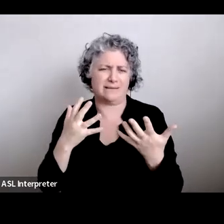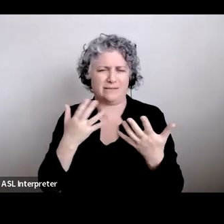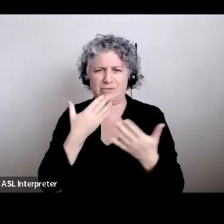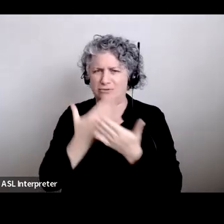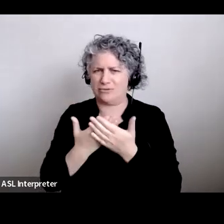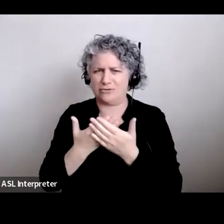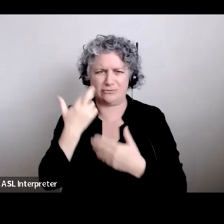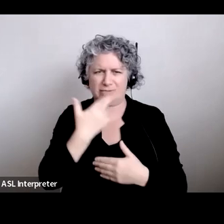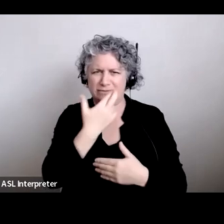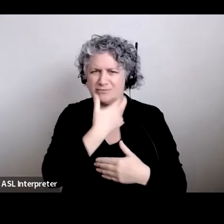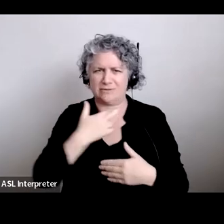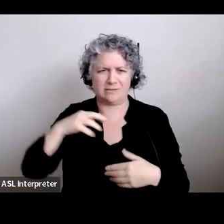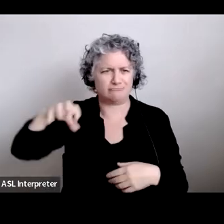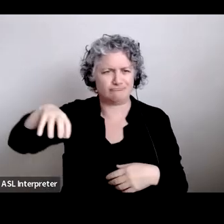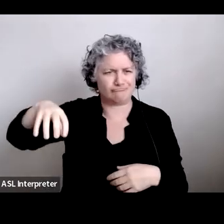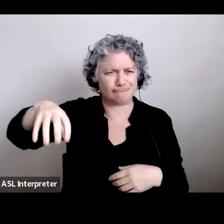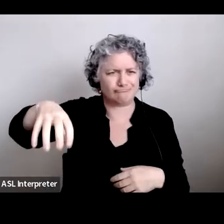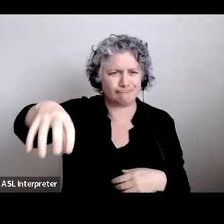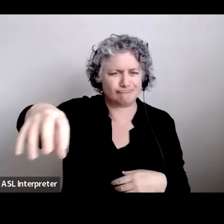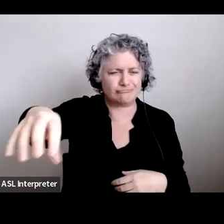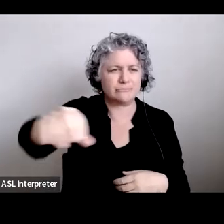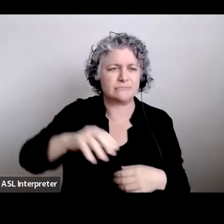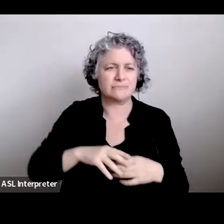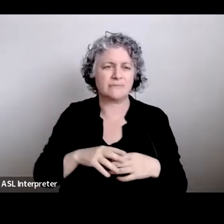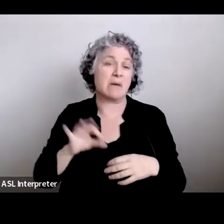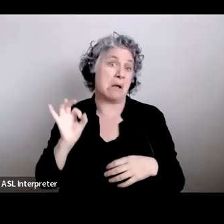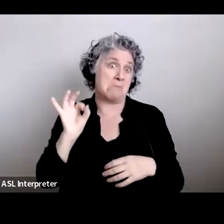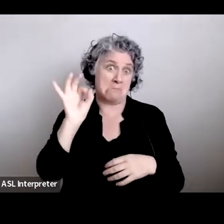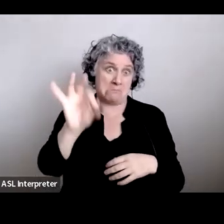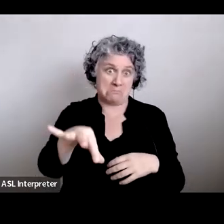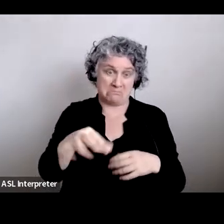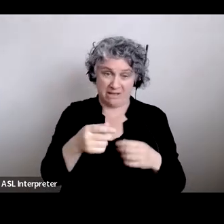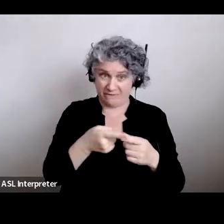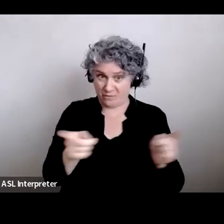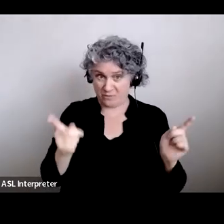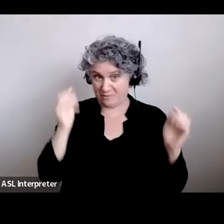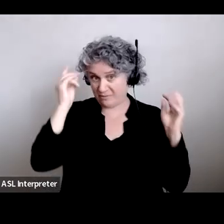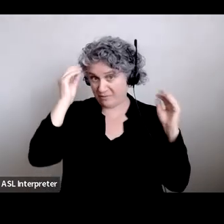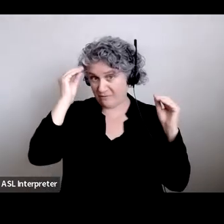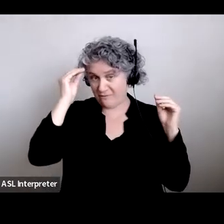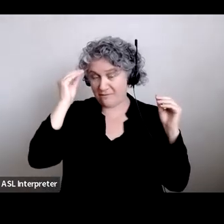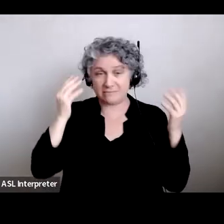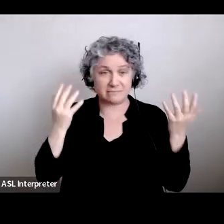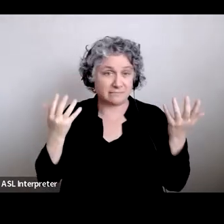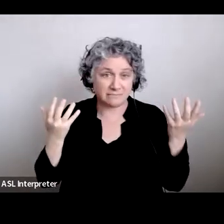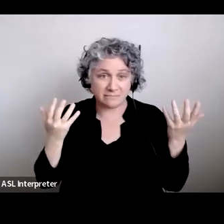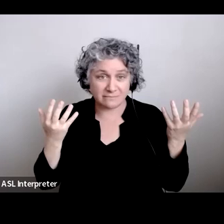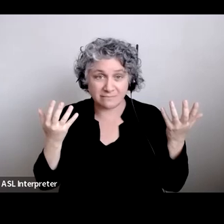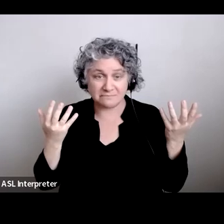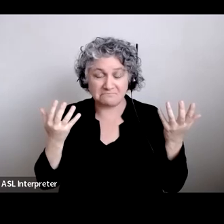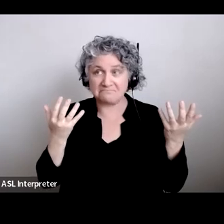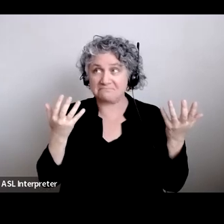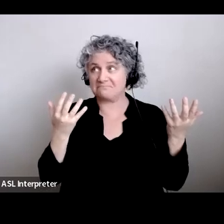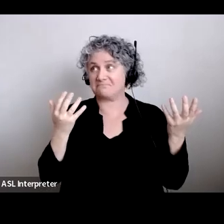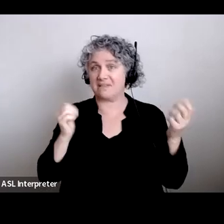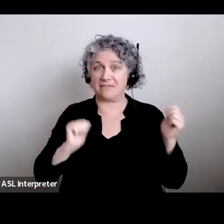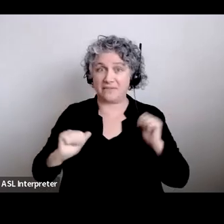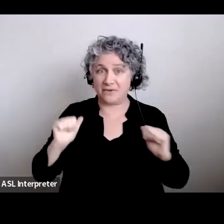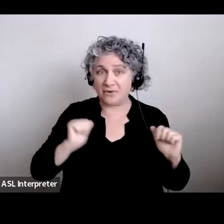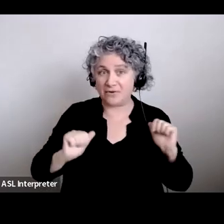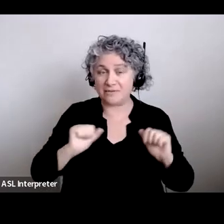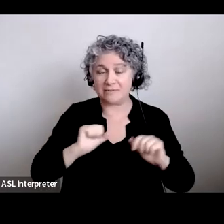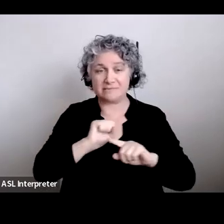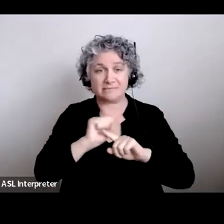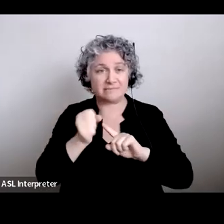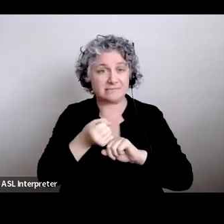experience. I'm just throwing this out there. Have any of you thought of a situation where people would come and